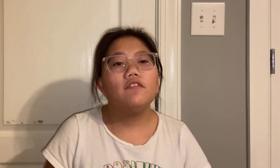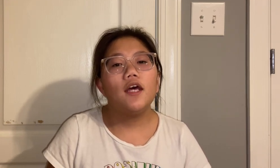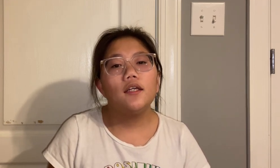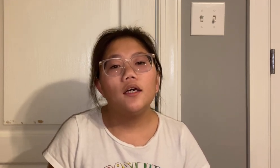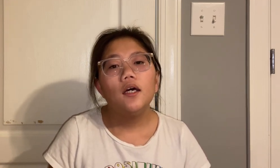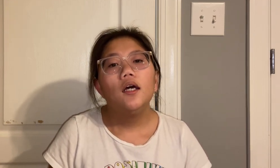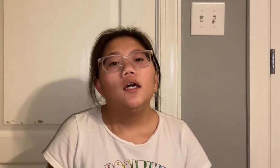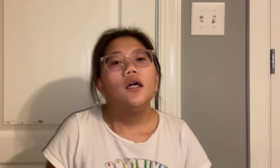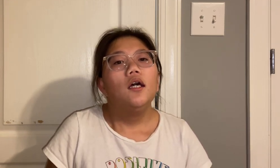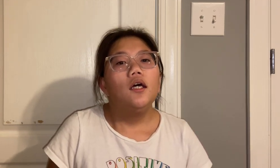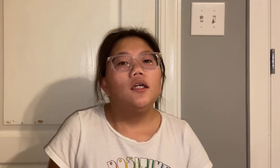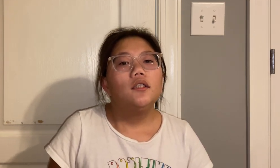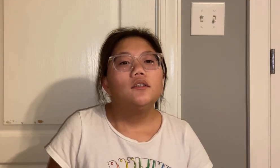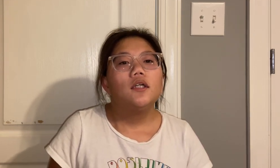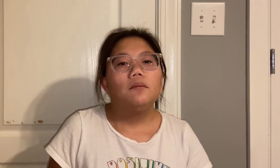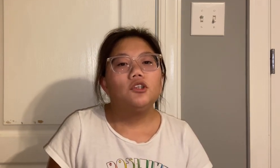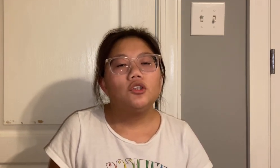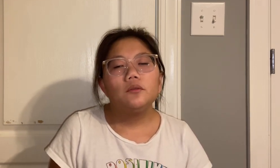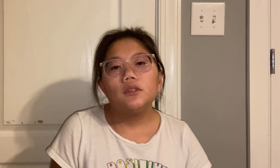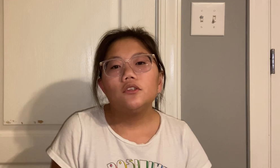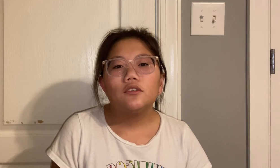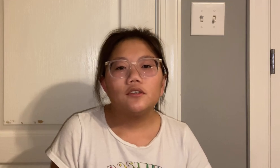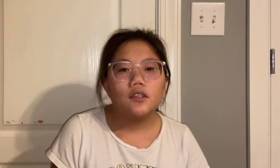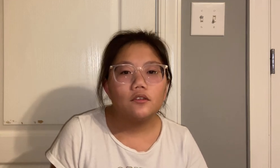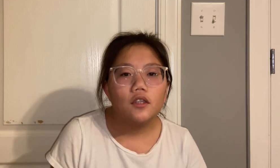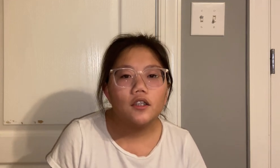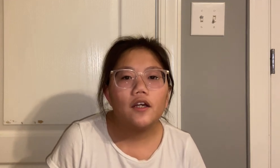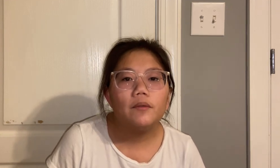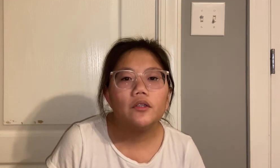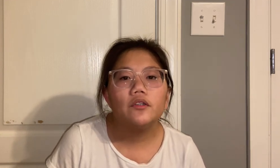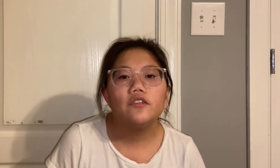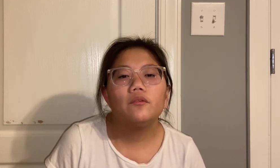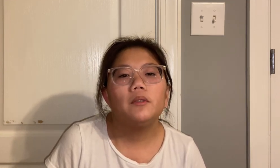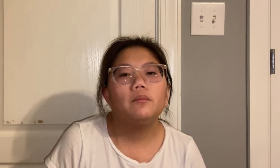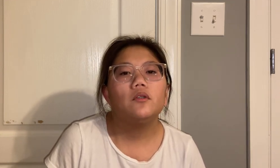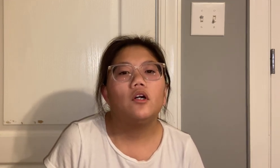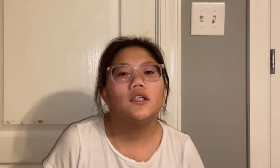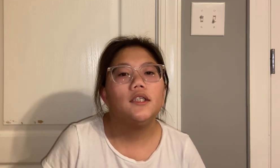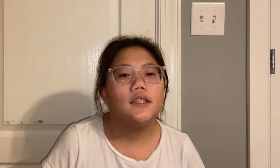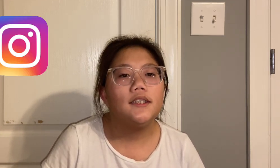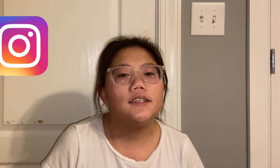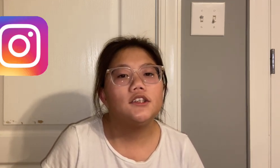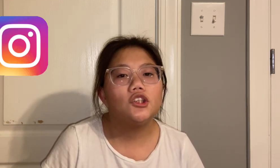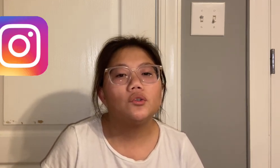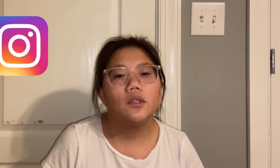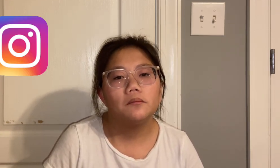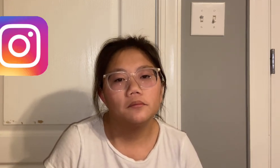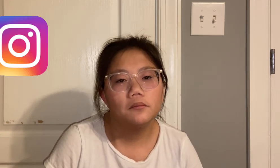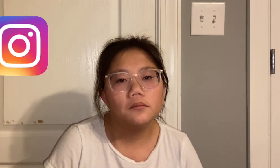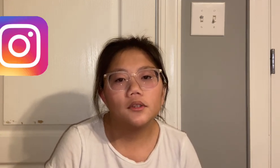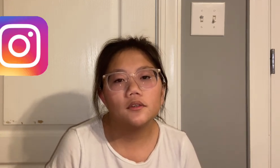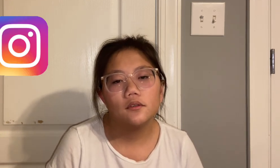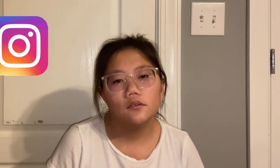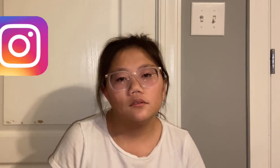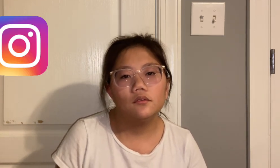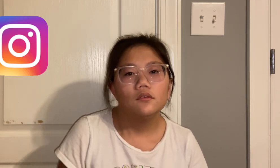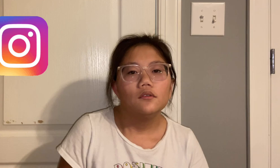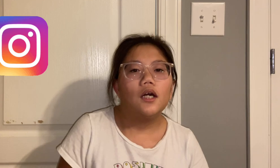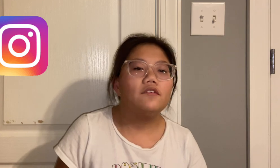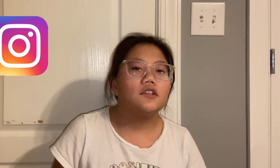then and i'm to show you some beginner signs i learned and then i've been learning from people on instagram because i have an